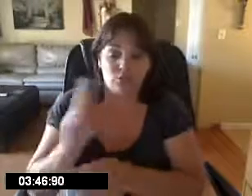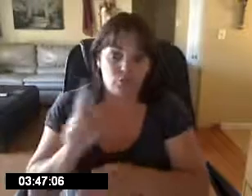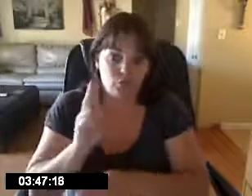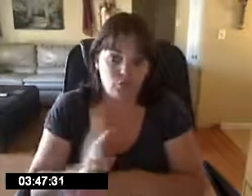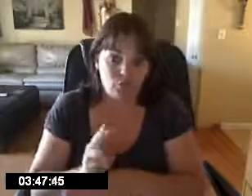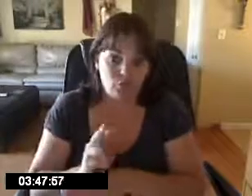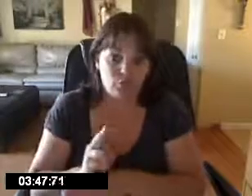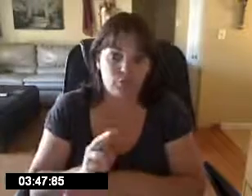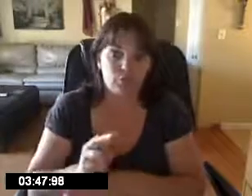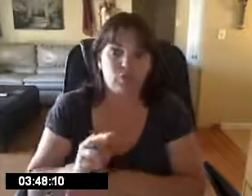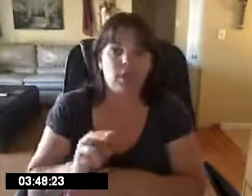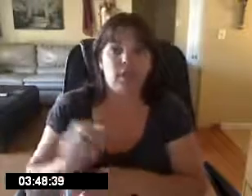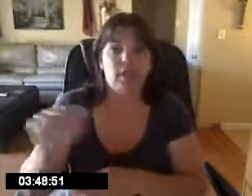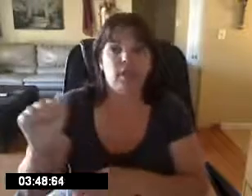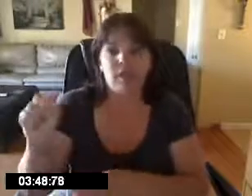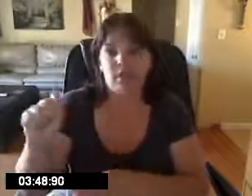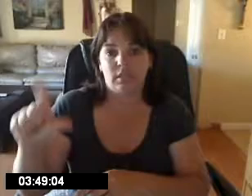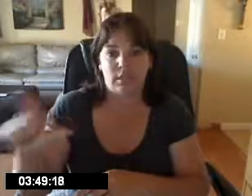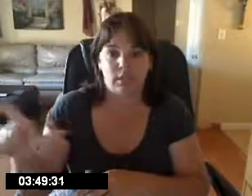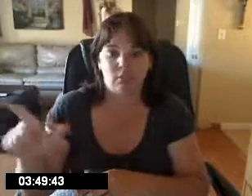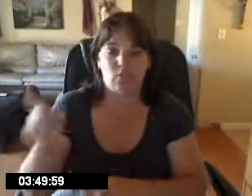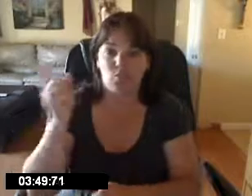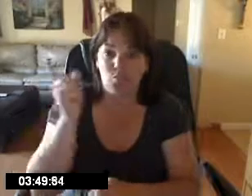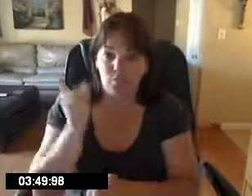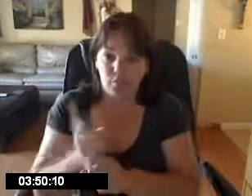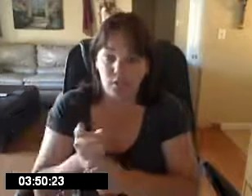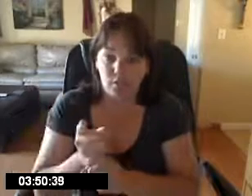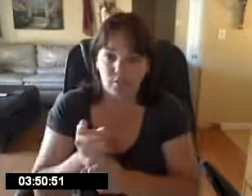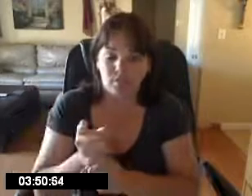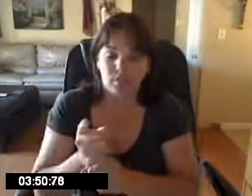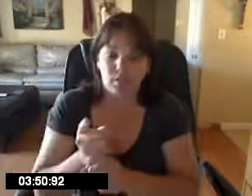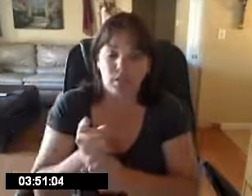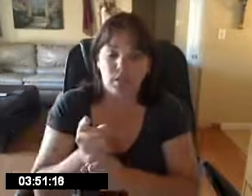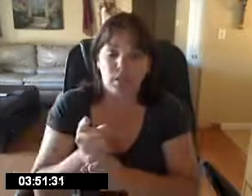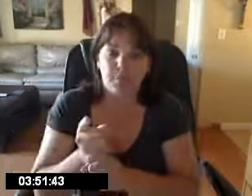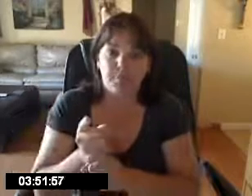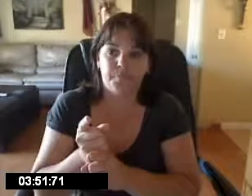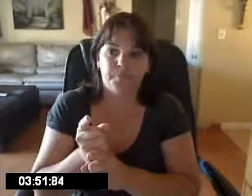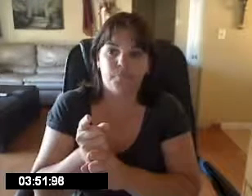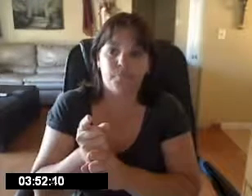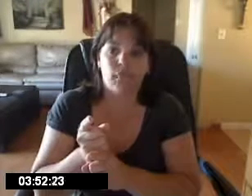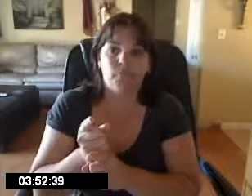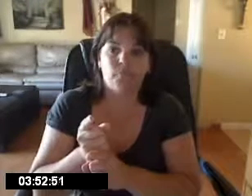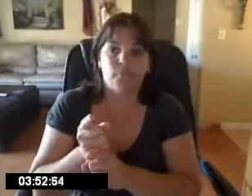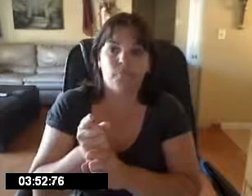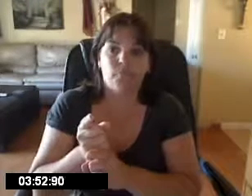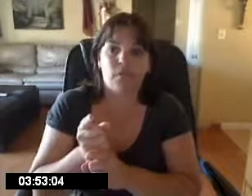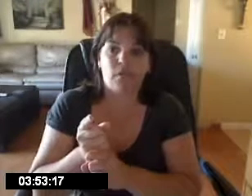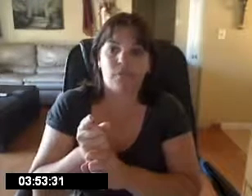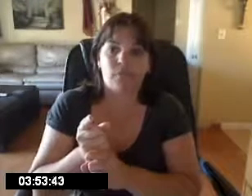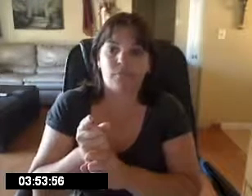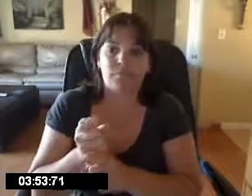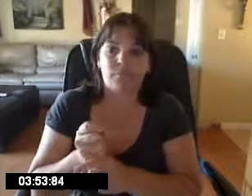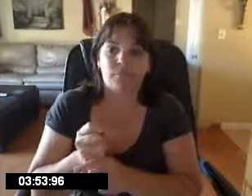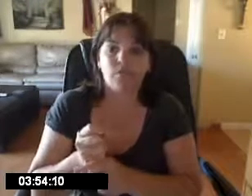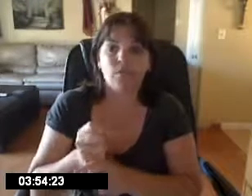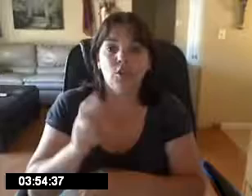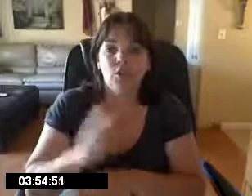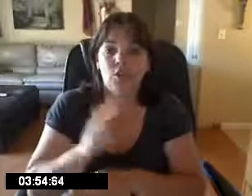within expressive interpreting tasks, including choice of sign vocabulary, use of sign